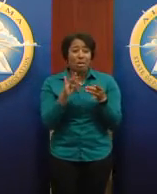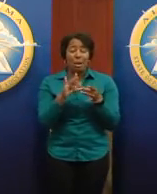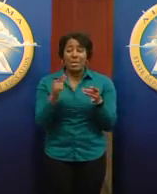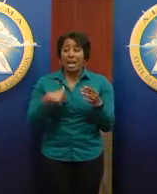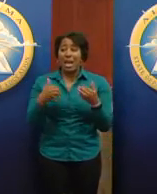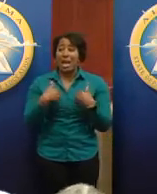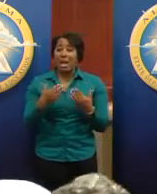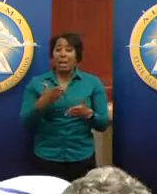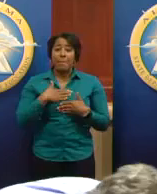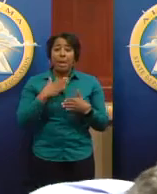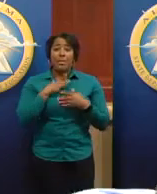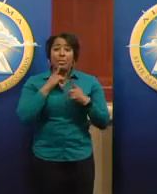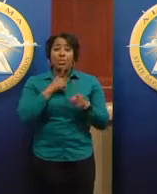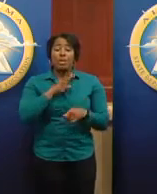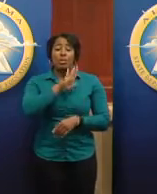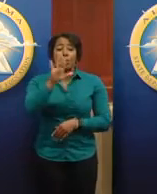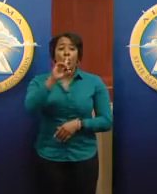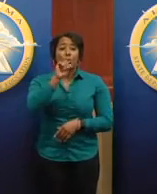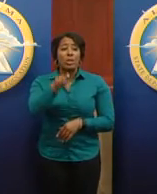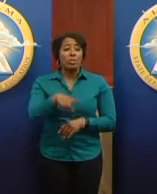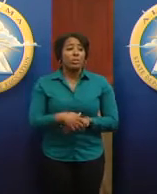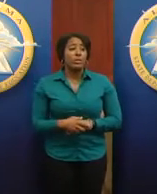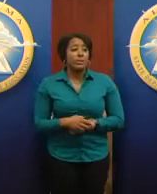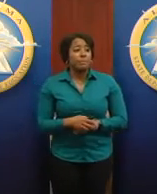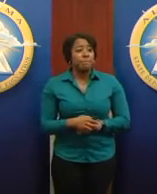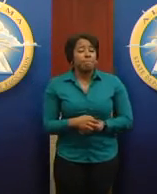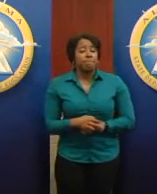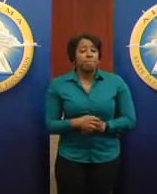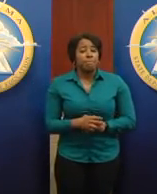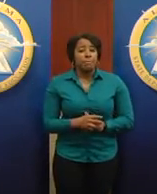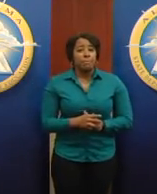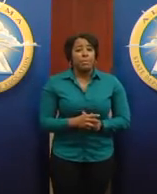certainly be happy to take questions at the appropriate time.